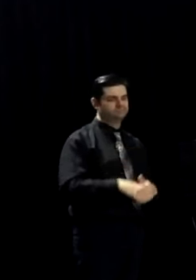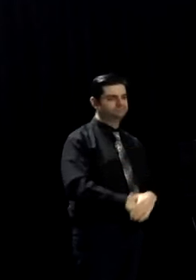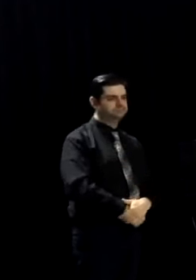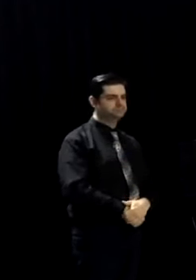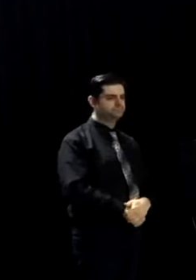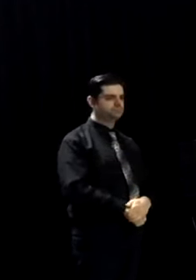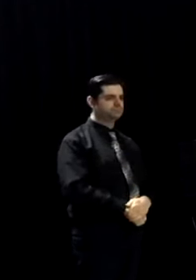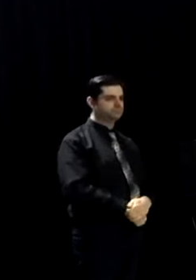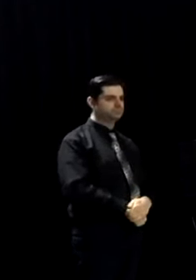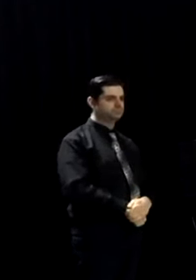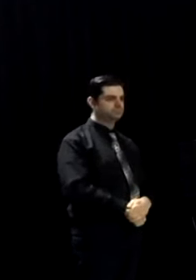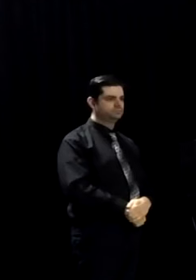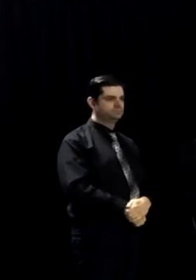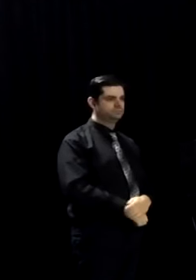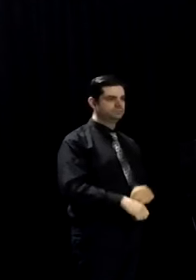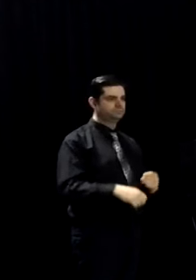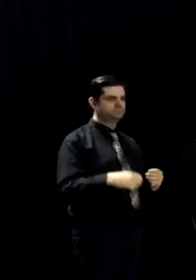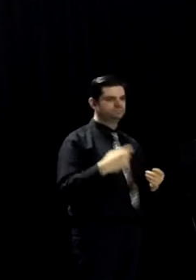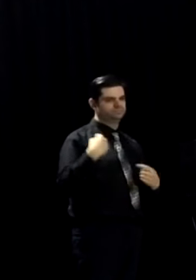hours.